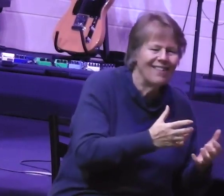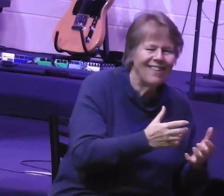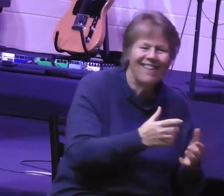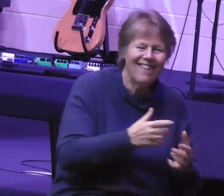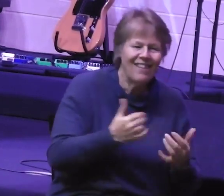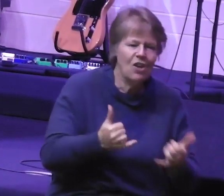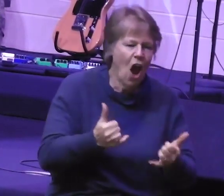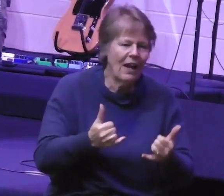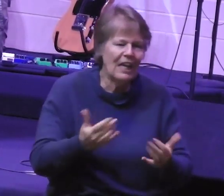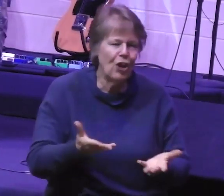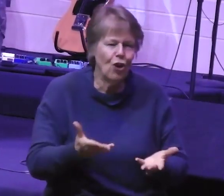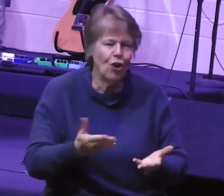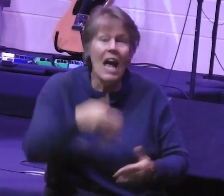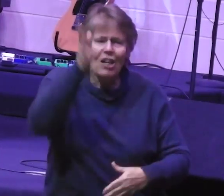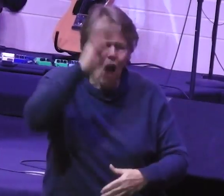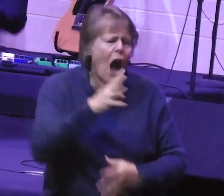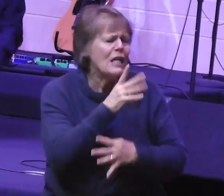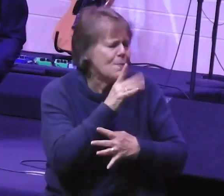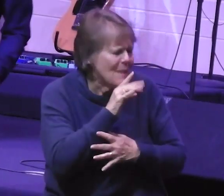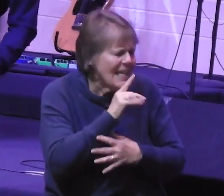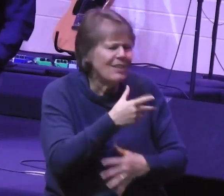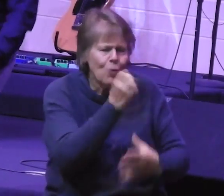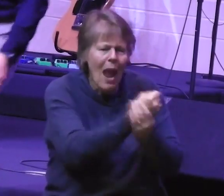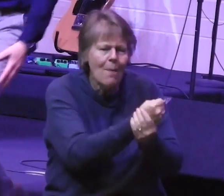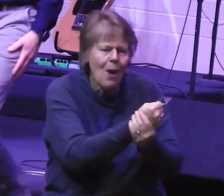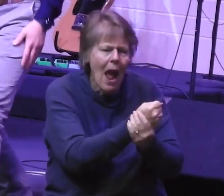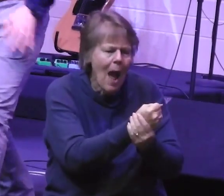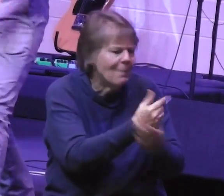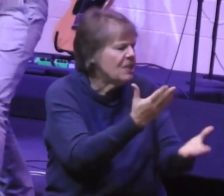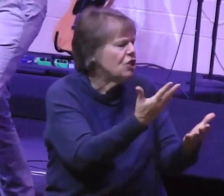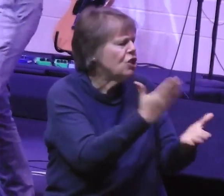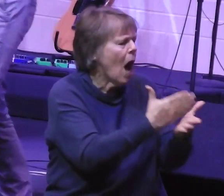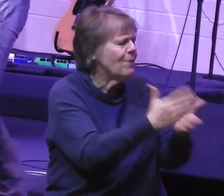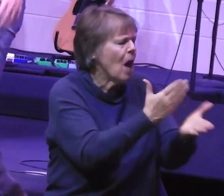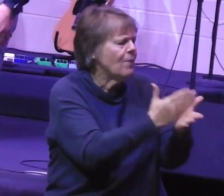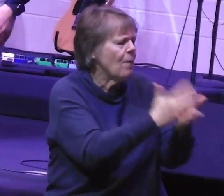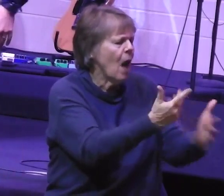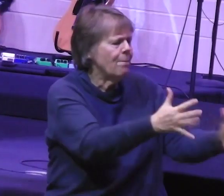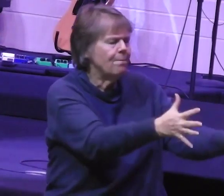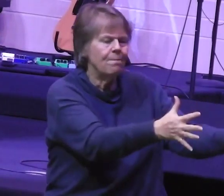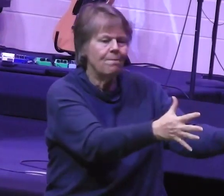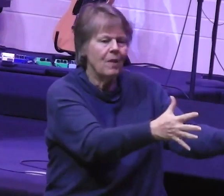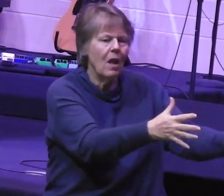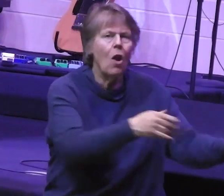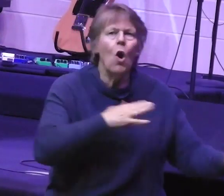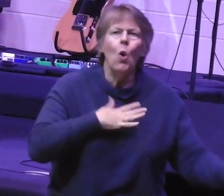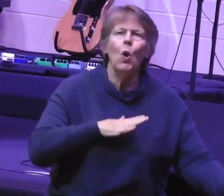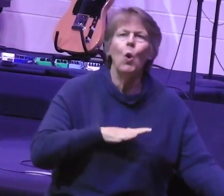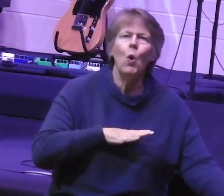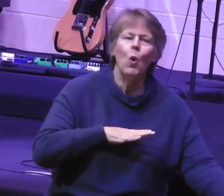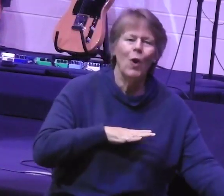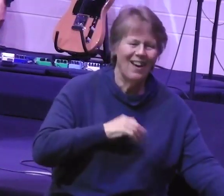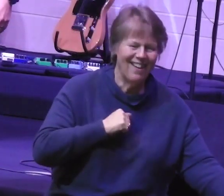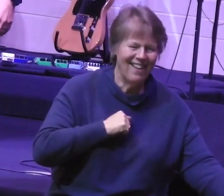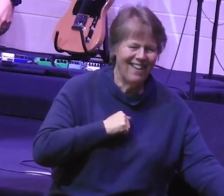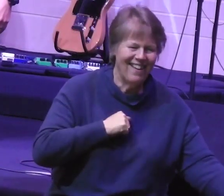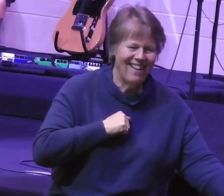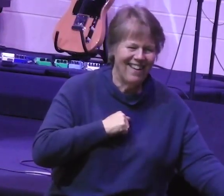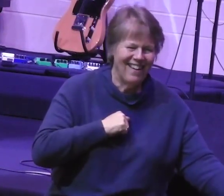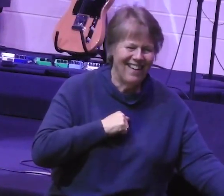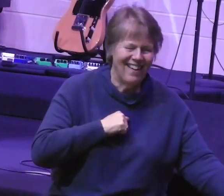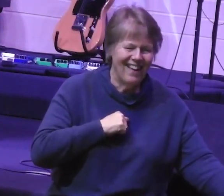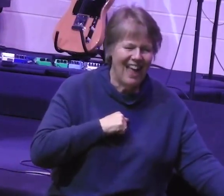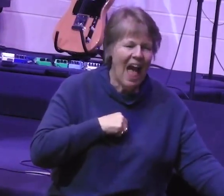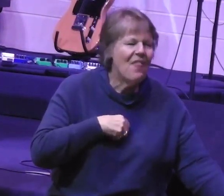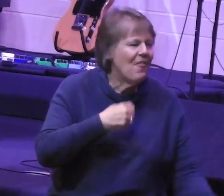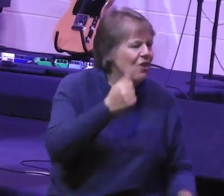says, no, stop. And we're all like, whoo, whoo, whoo. And there's a bull in the thicket.